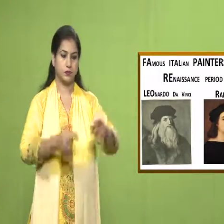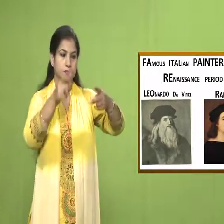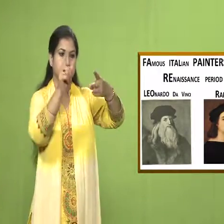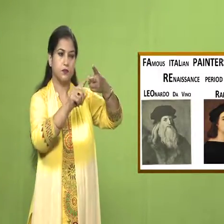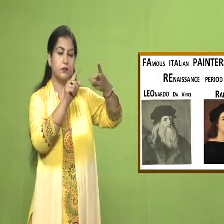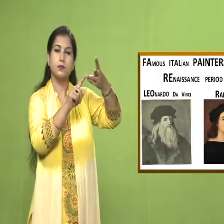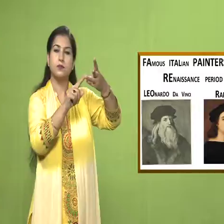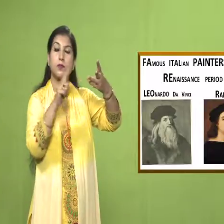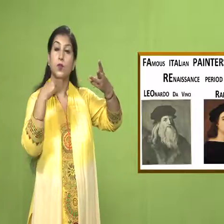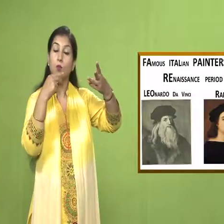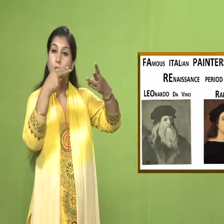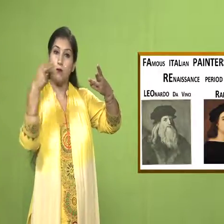and Raphael,